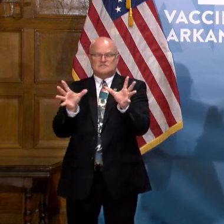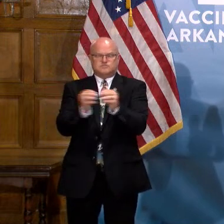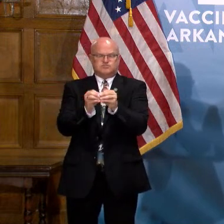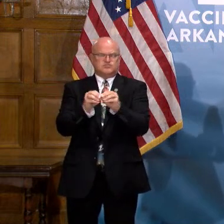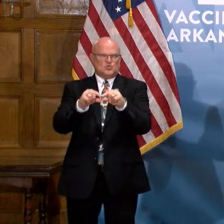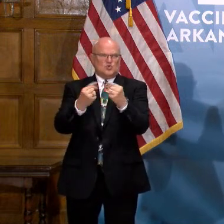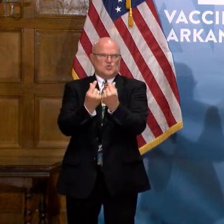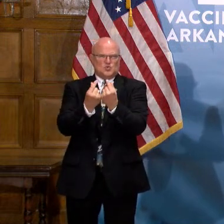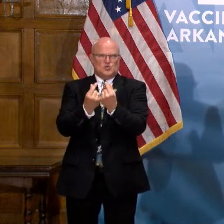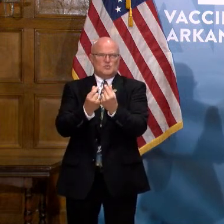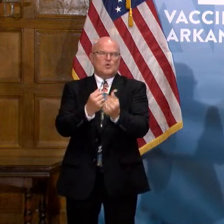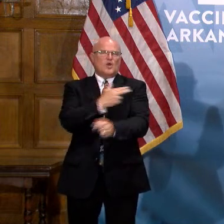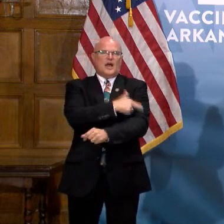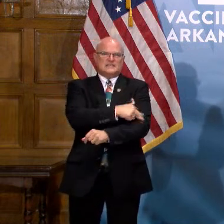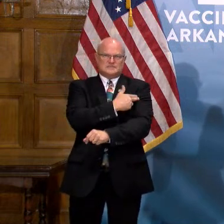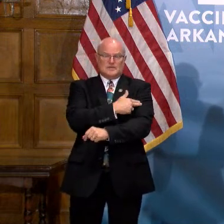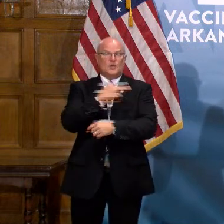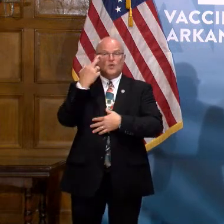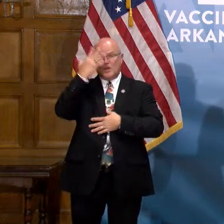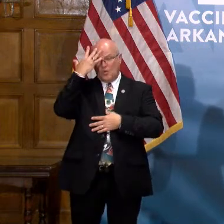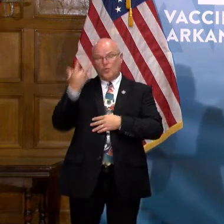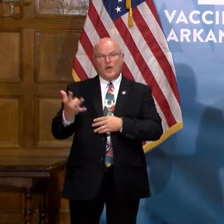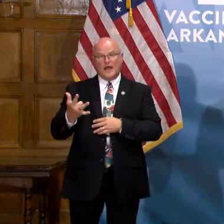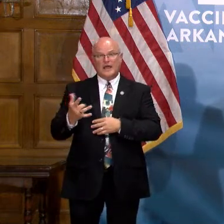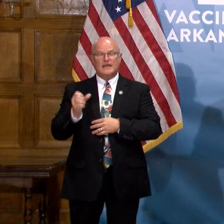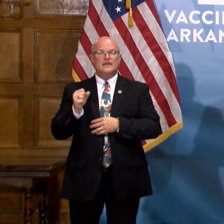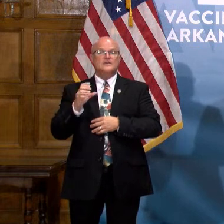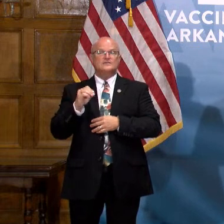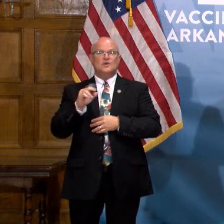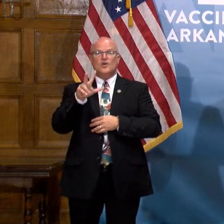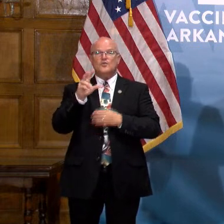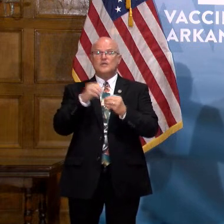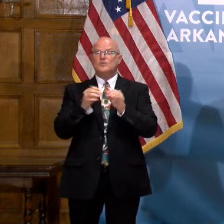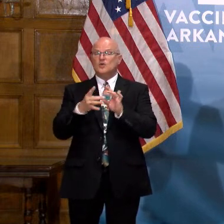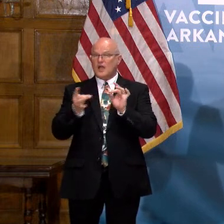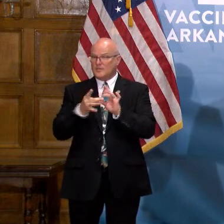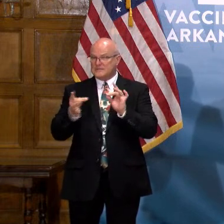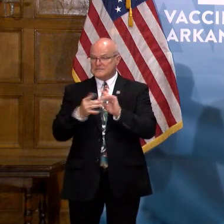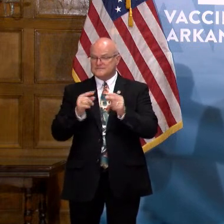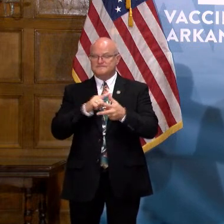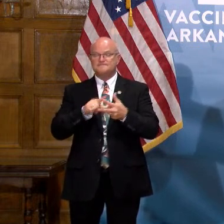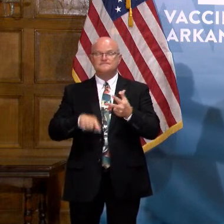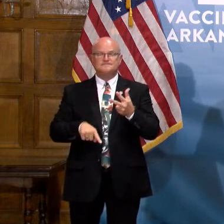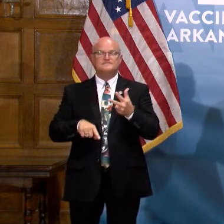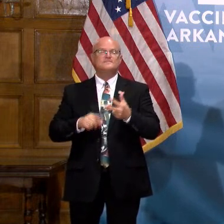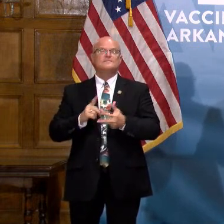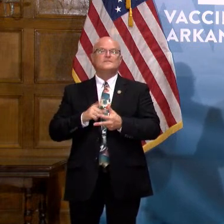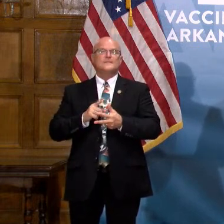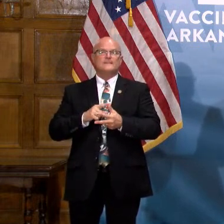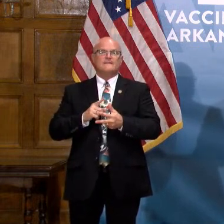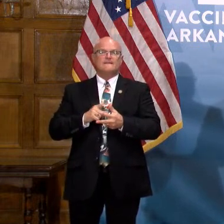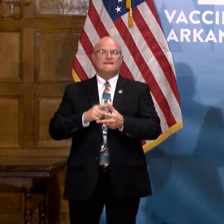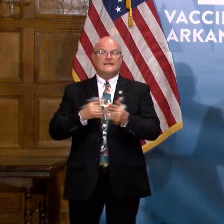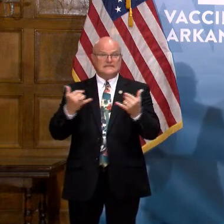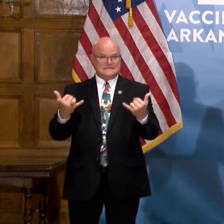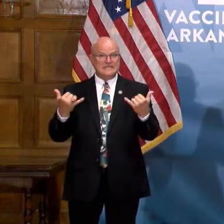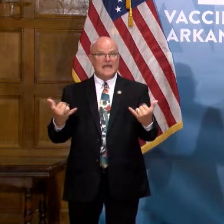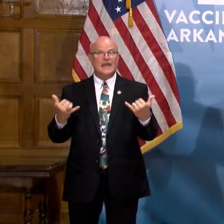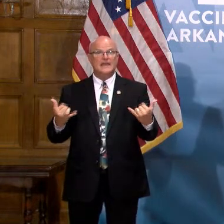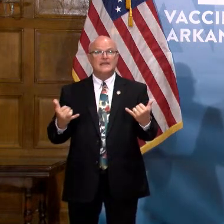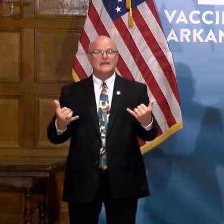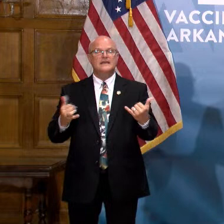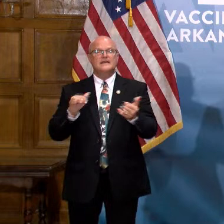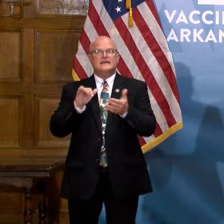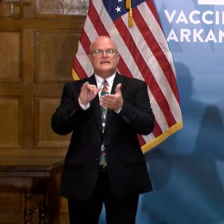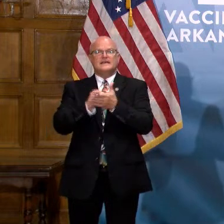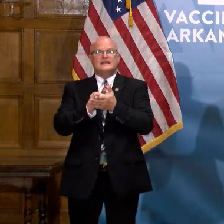setting, or a hospital. That's the reason why. So 3 more comments quickly. So today,